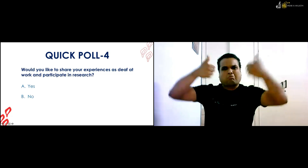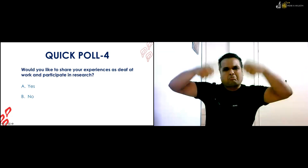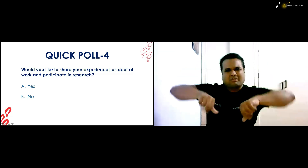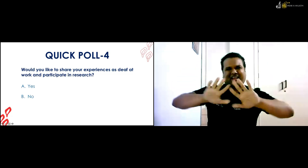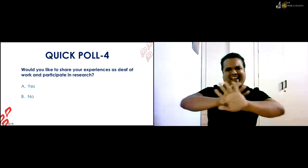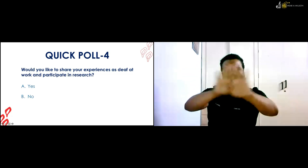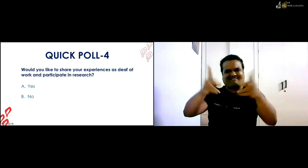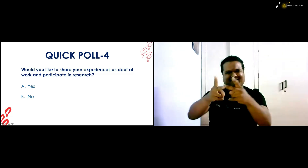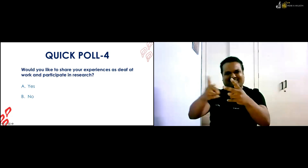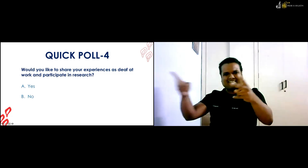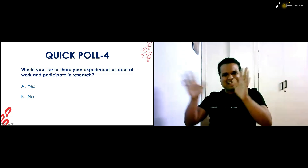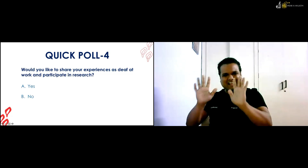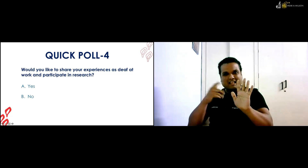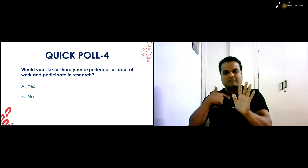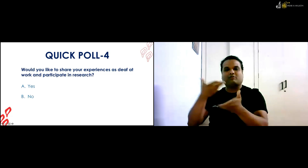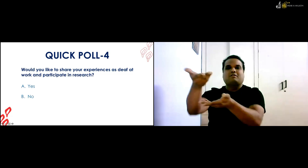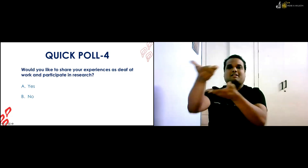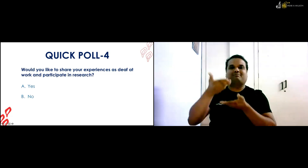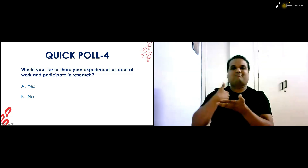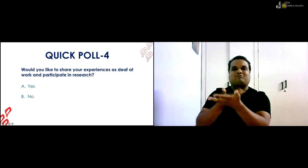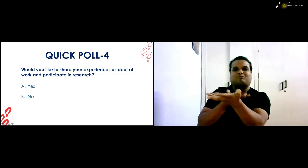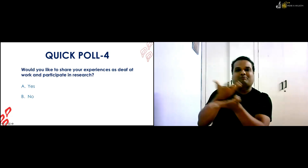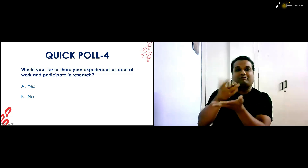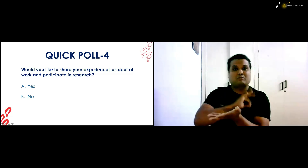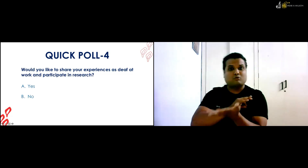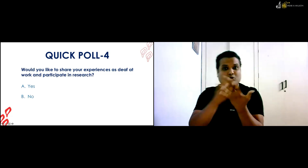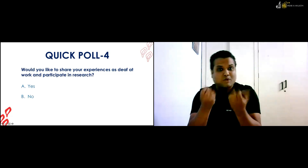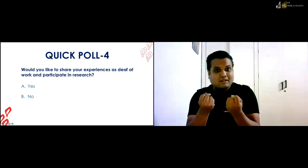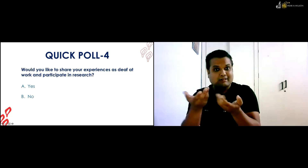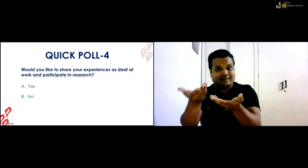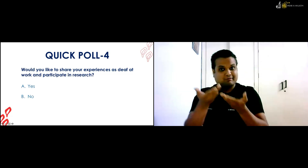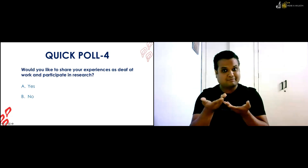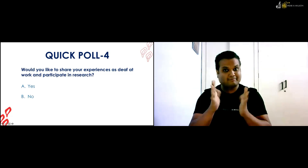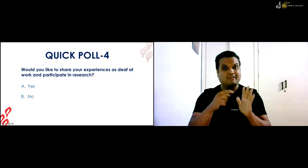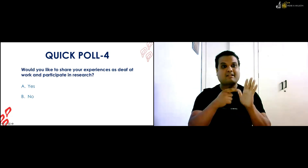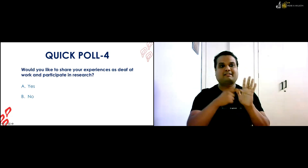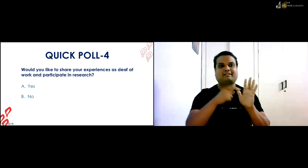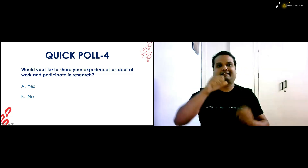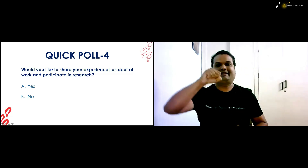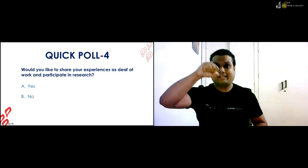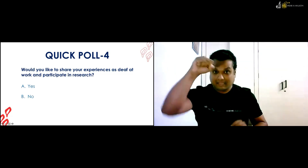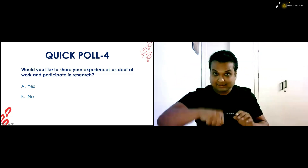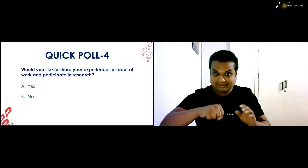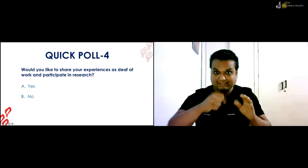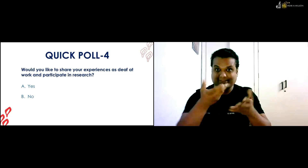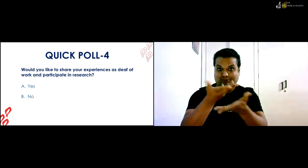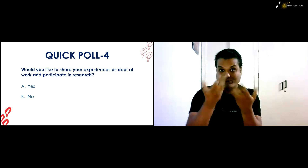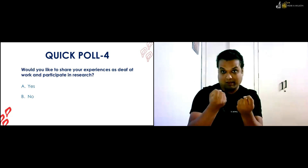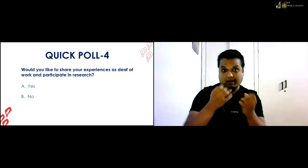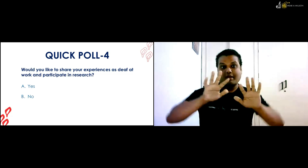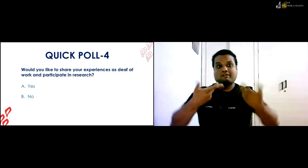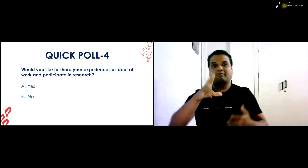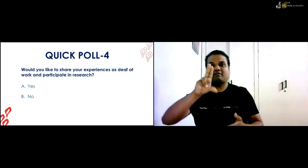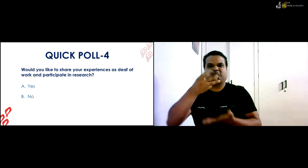up your own business, all of the things. So we would like to welcome you all to discuss. And if you would like to share